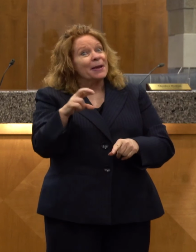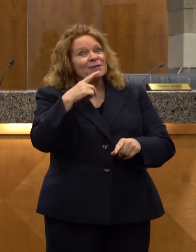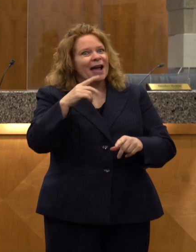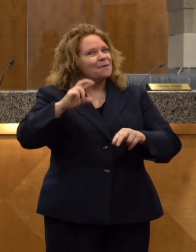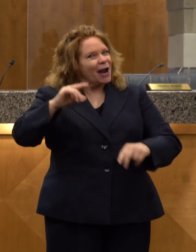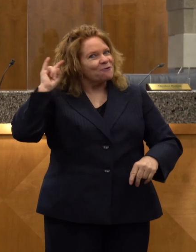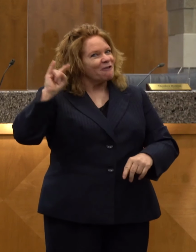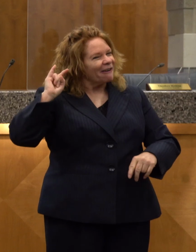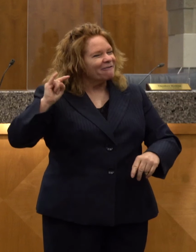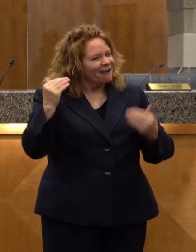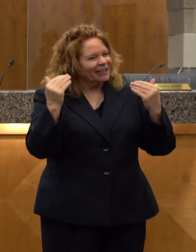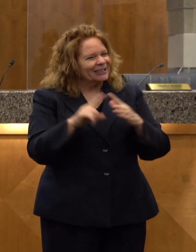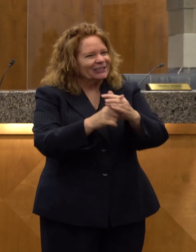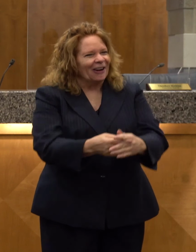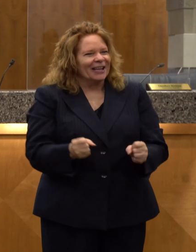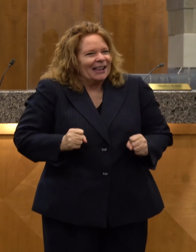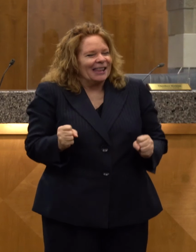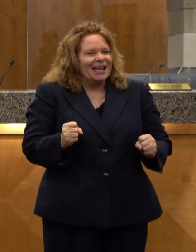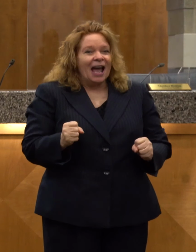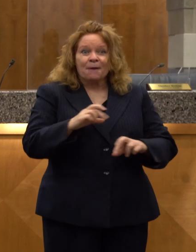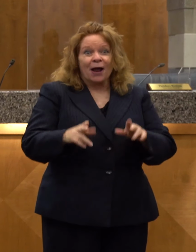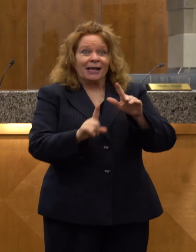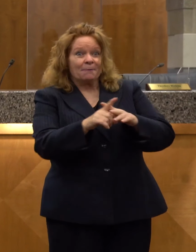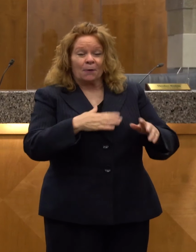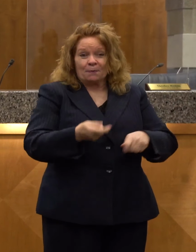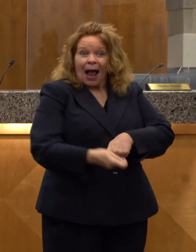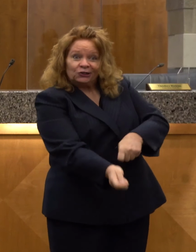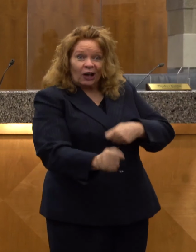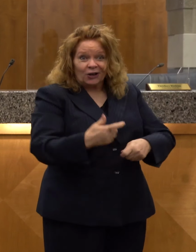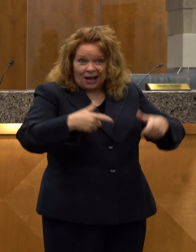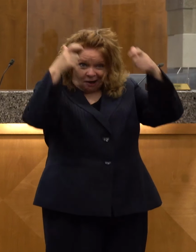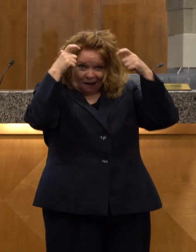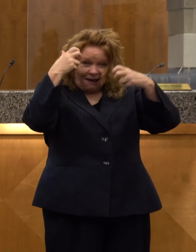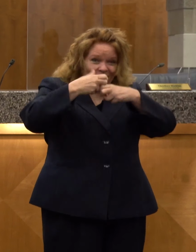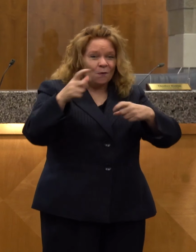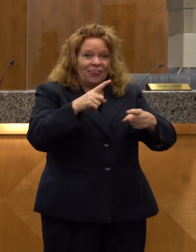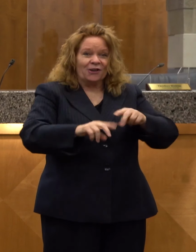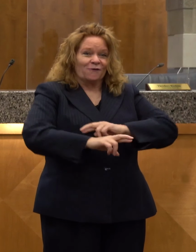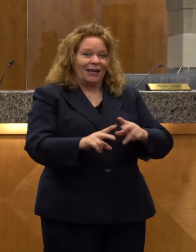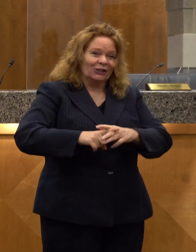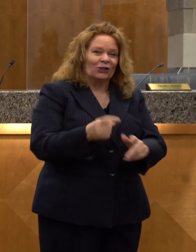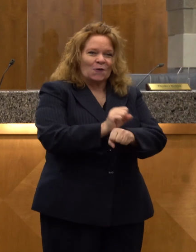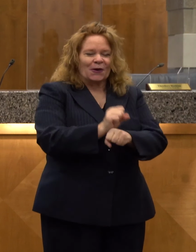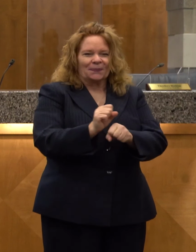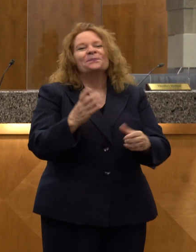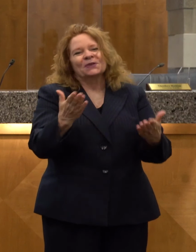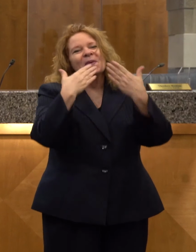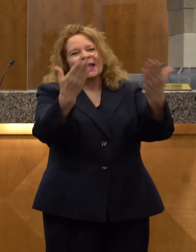to rock and roll and get started. I'm inclined to come with my own shovel and hard hat when they're ready to break ground. So thank you.